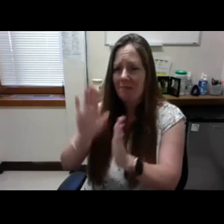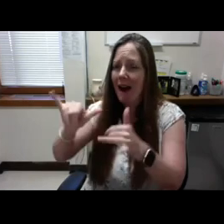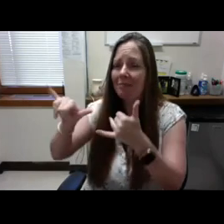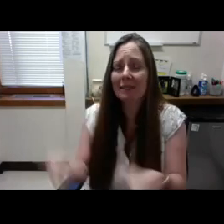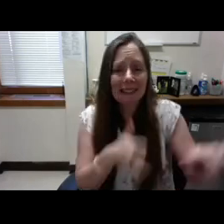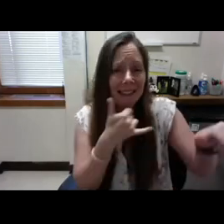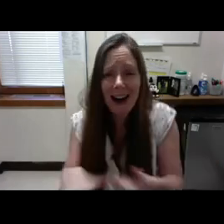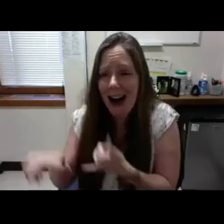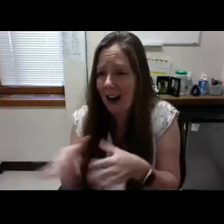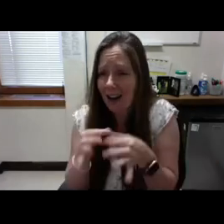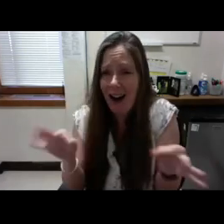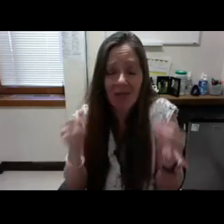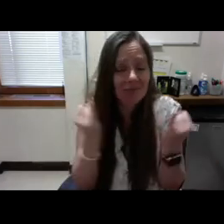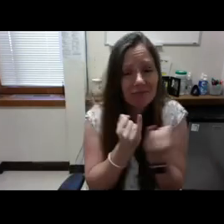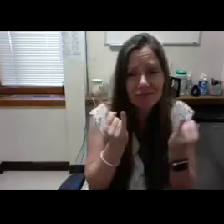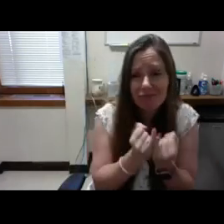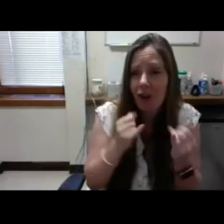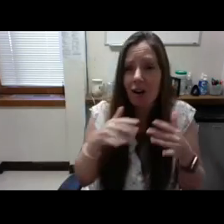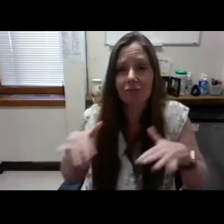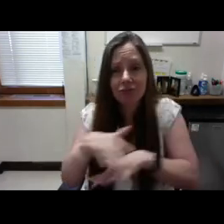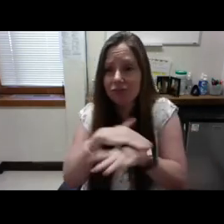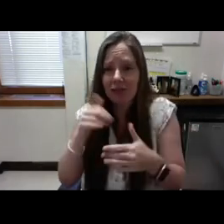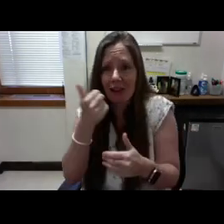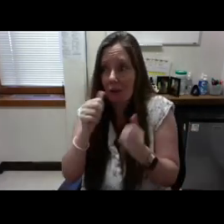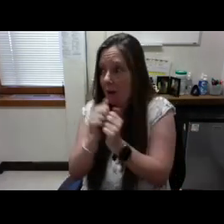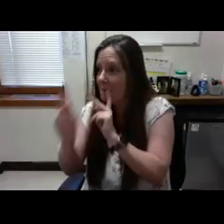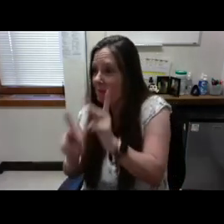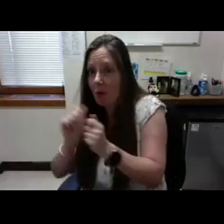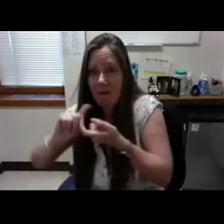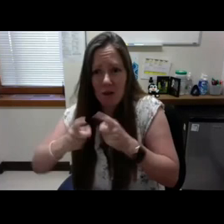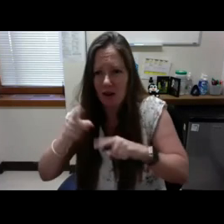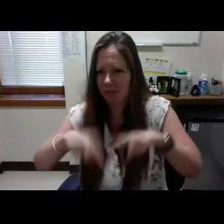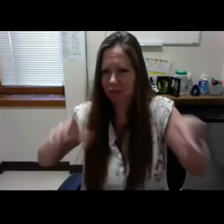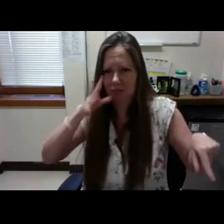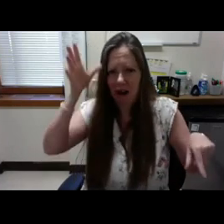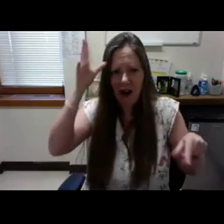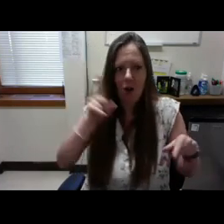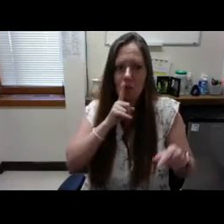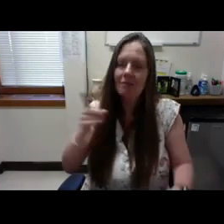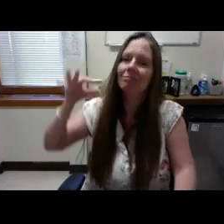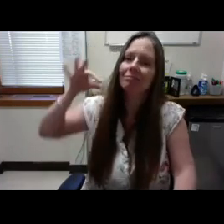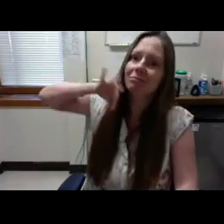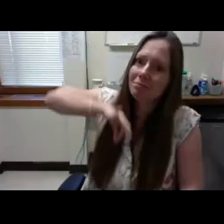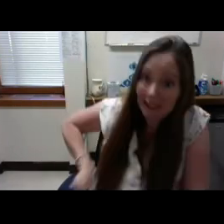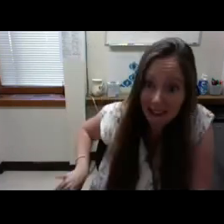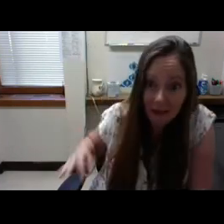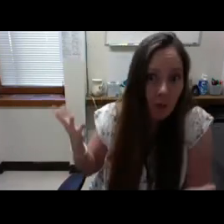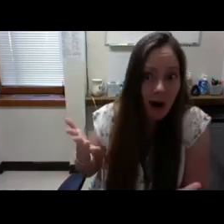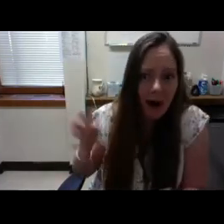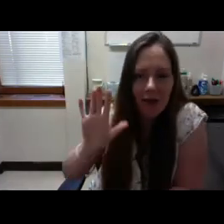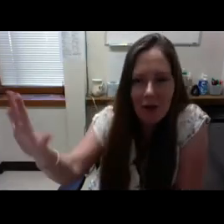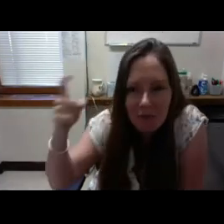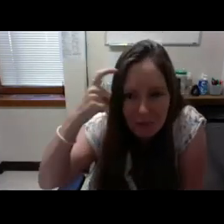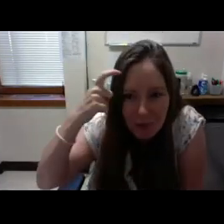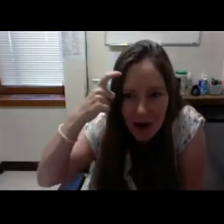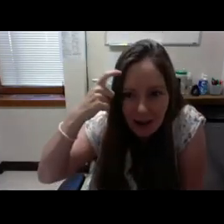their literacy by playing with language, and you can do it by themselves, with friends, with